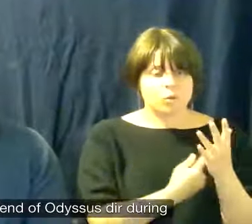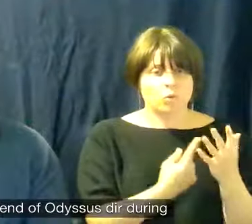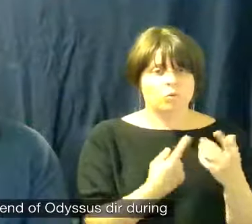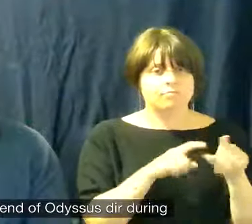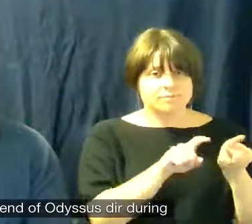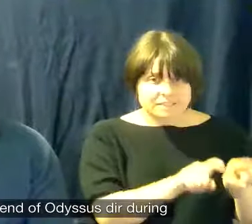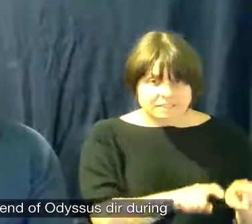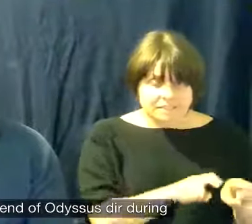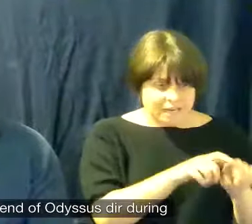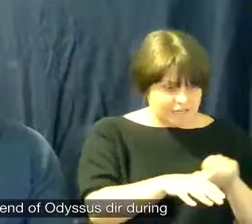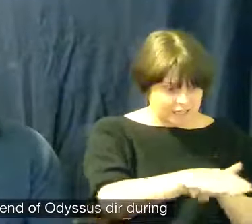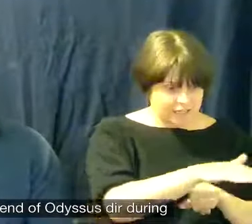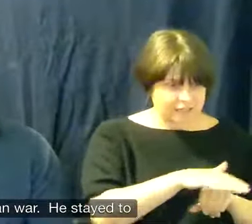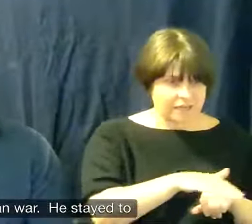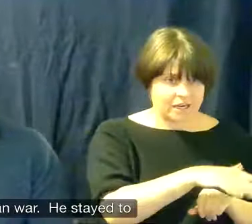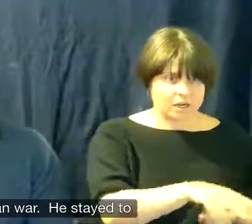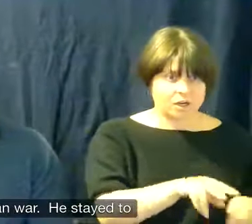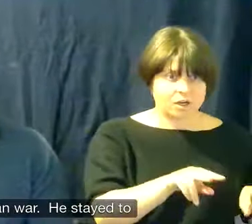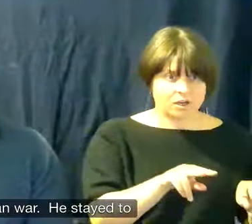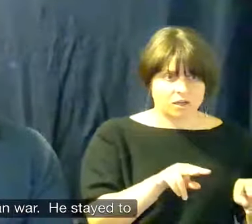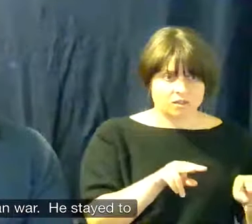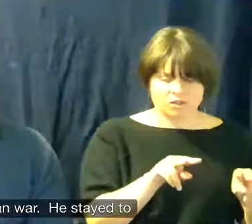of telematchers, which is